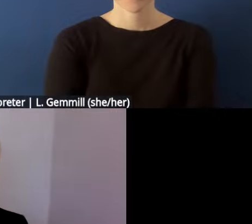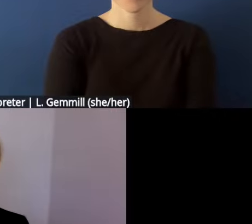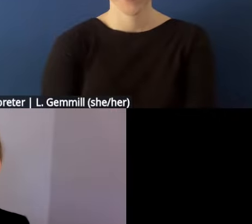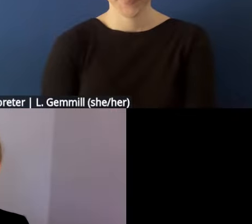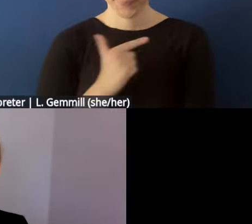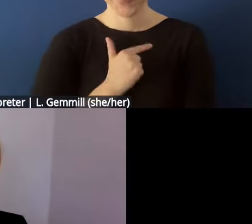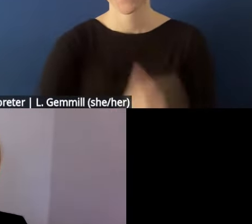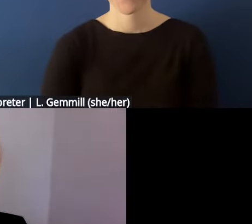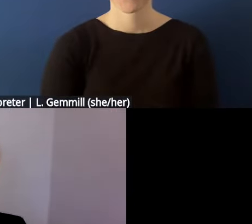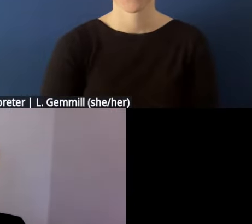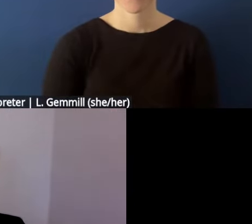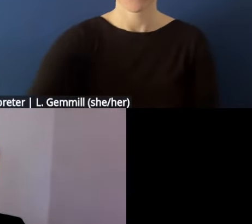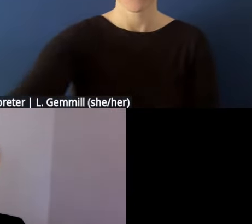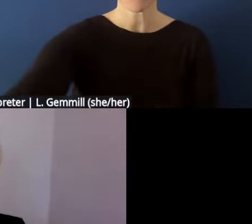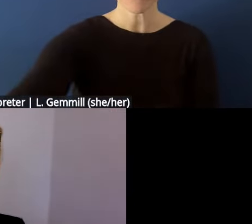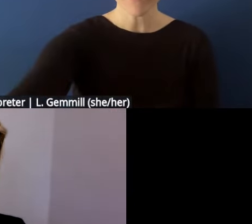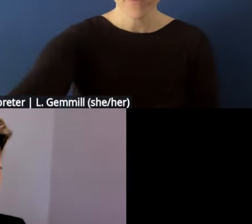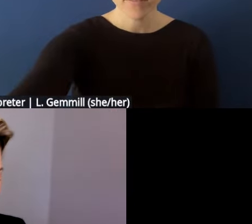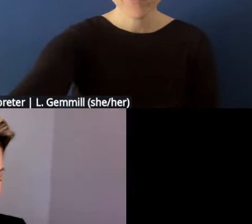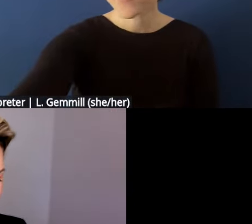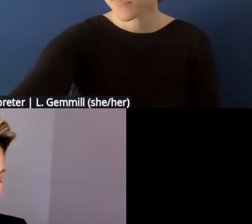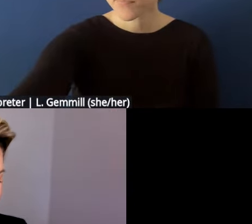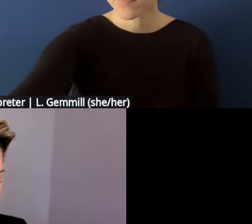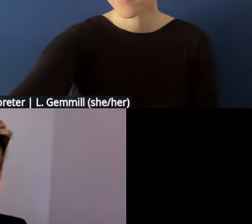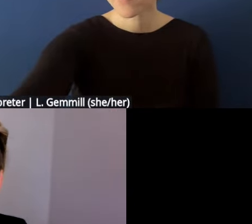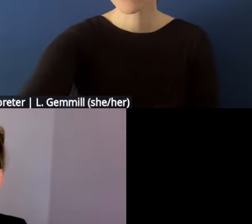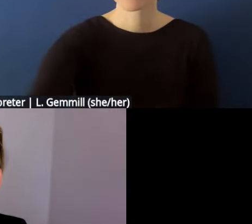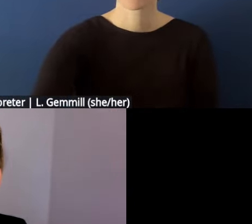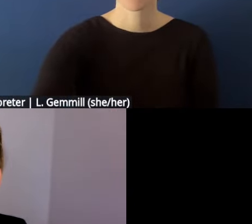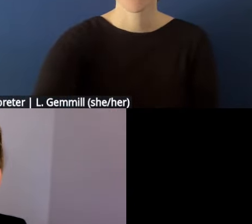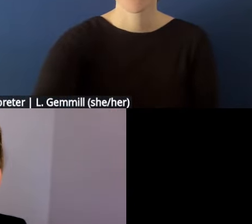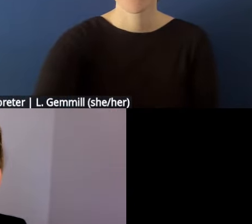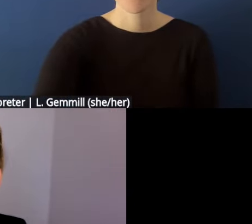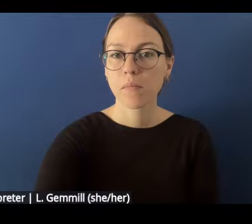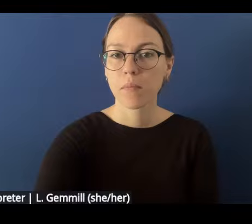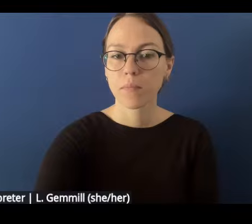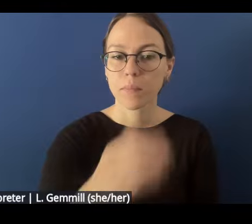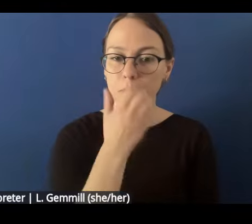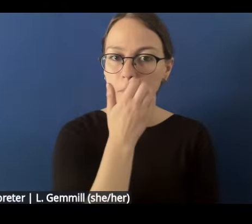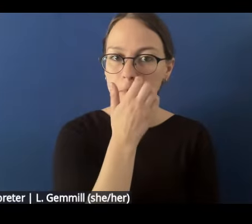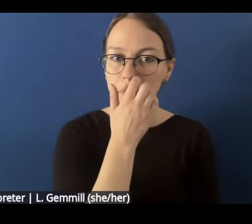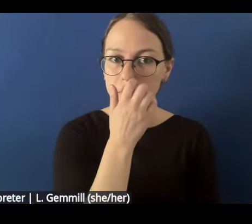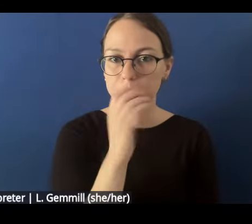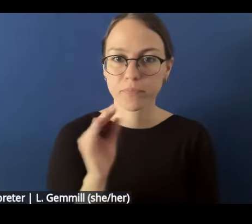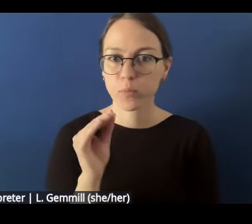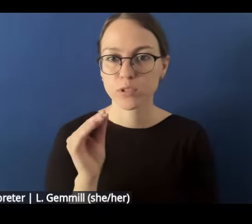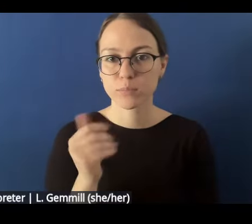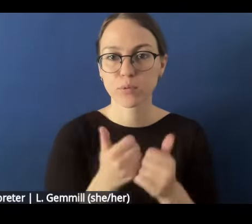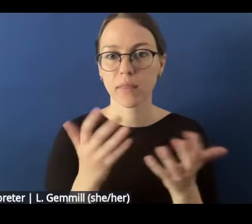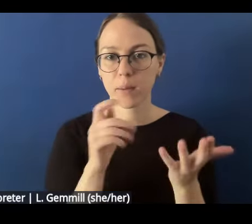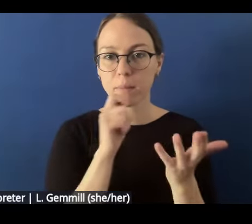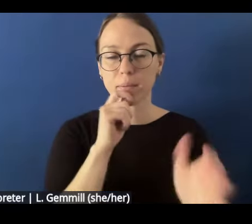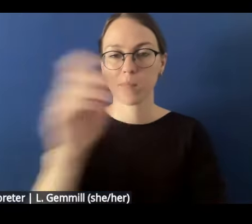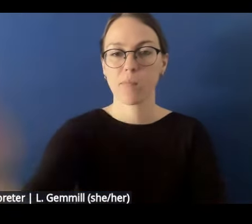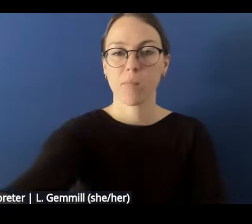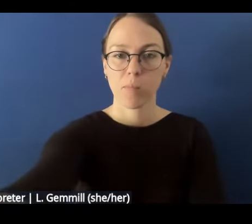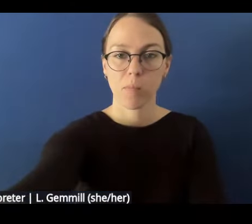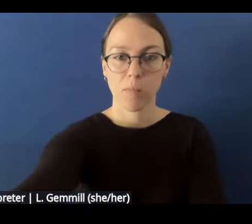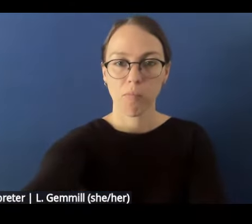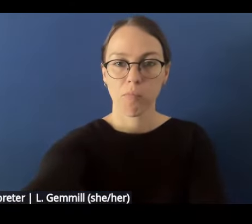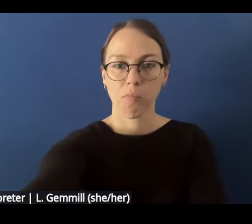extreme, because you're going to extrapolate each individual sheet that you found an issue with in the sample. Yeah, because like one sheet will